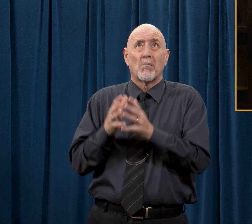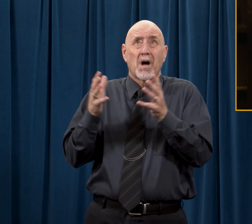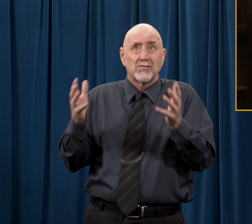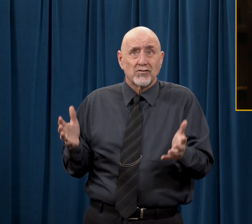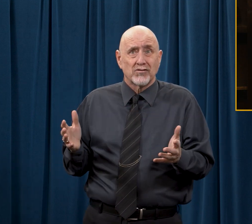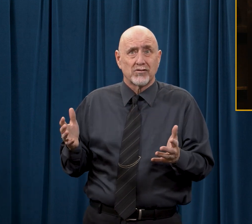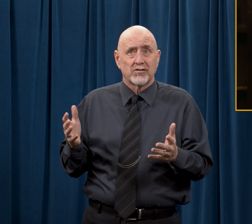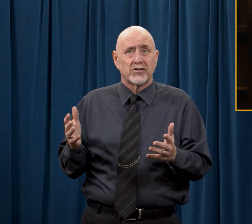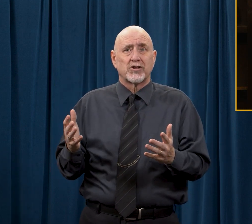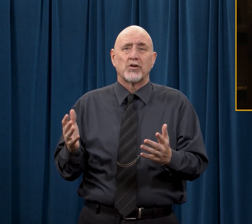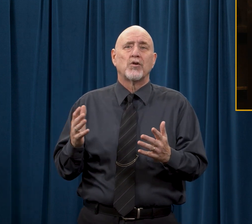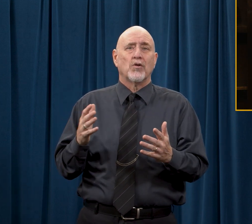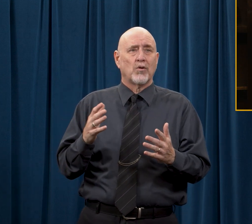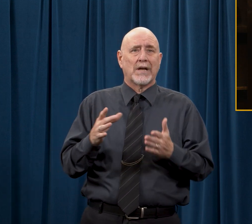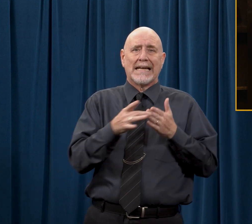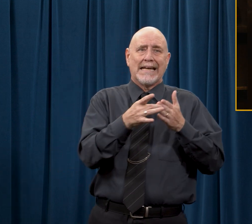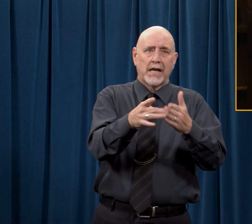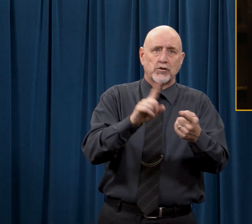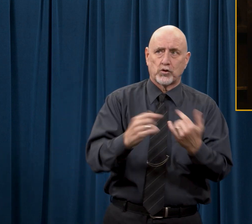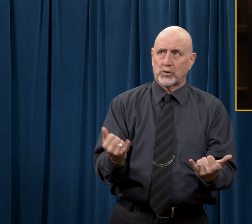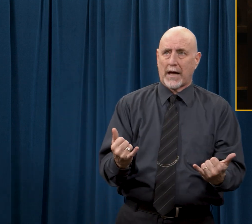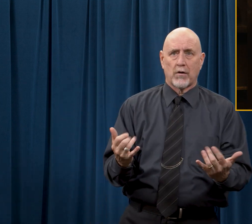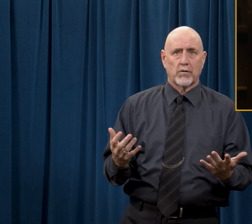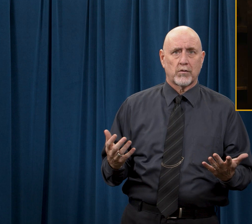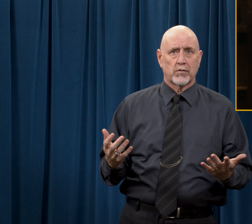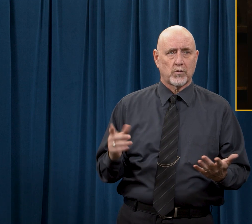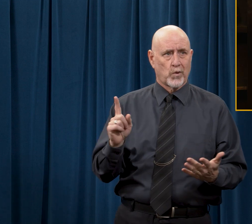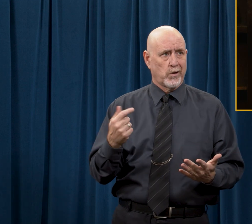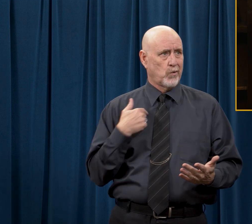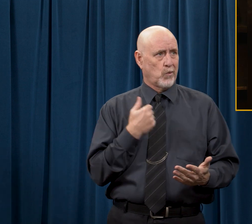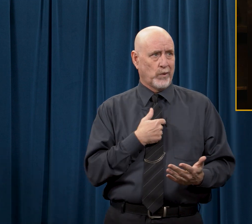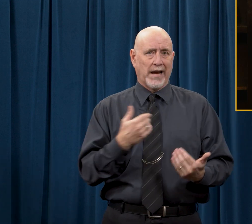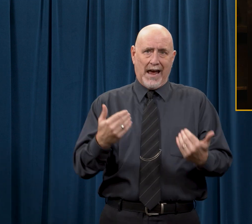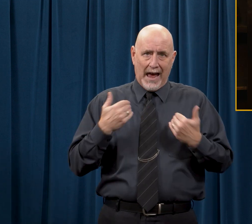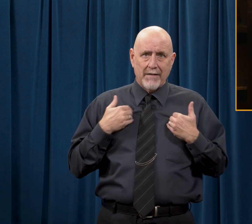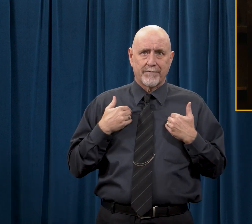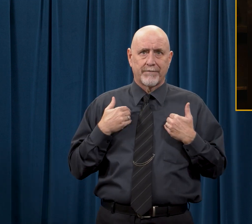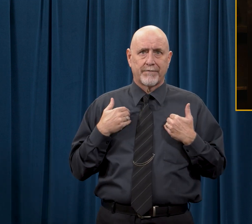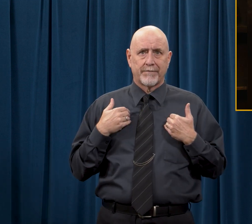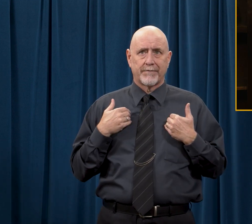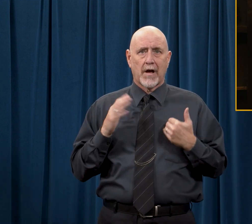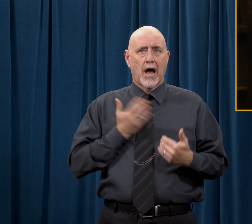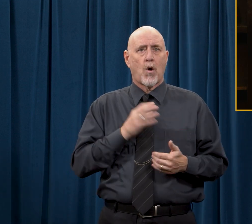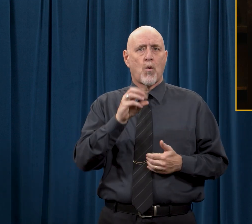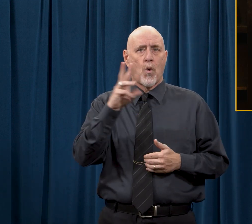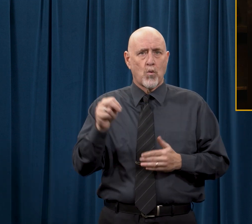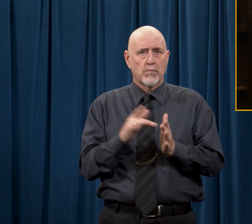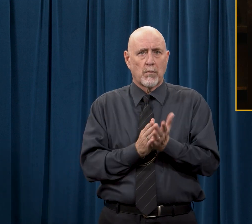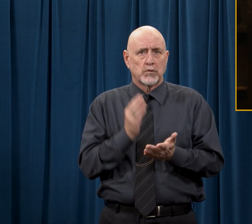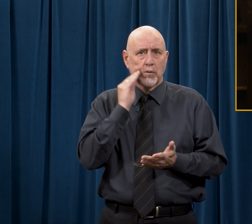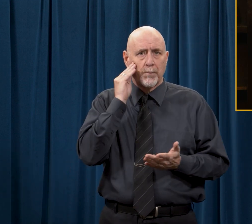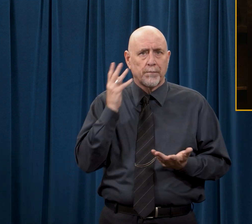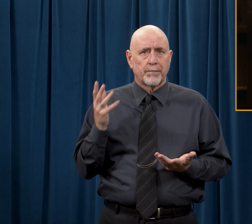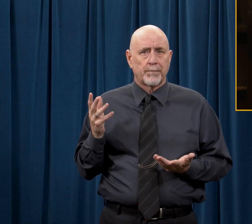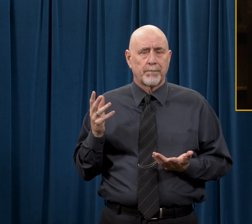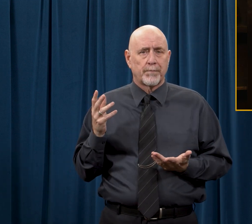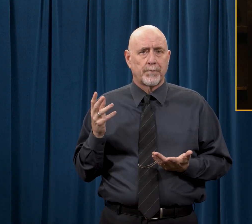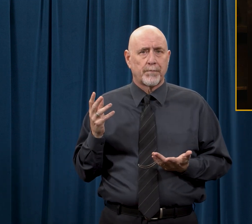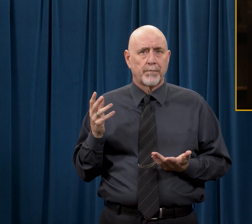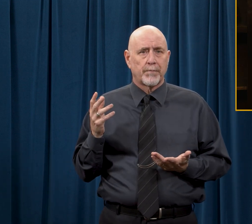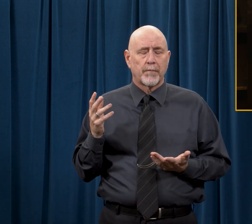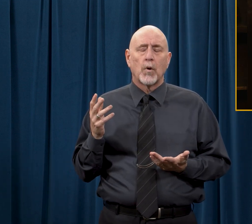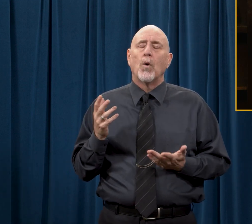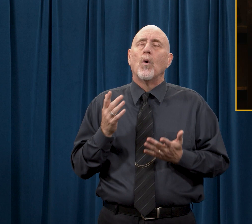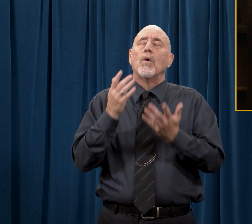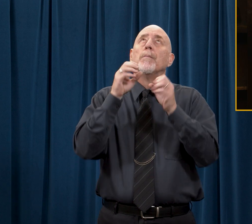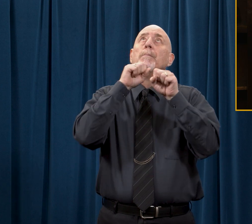sacrifice so very much to get us to this point, to get us to the point where we can have our own Bibles.